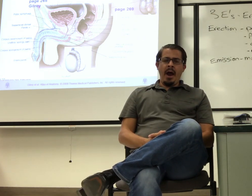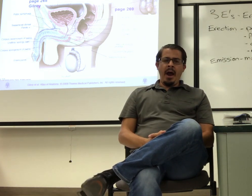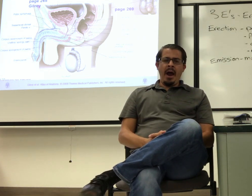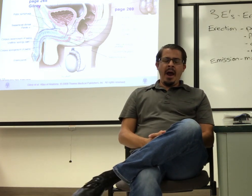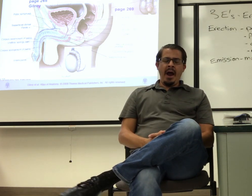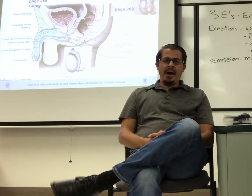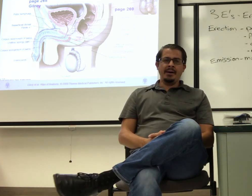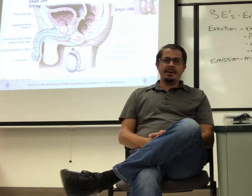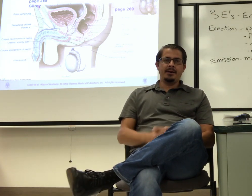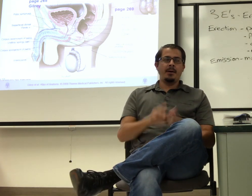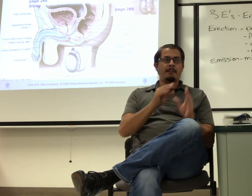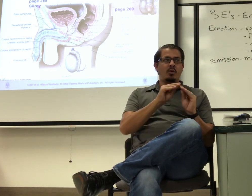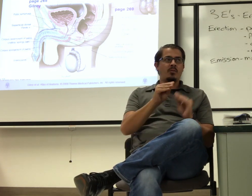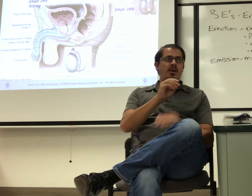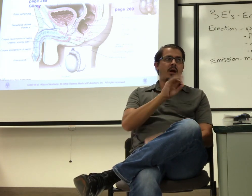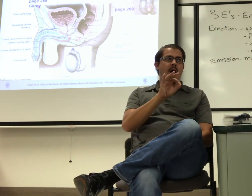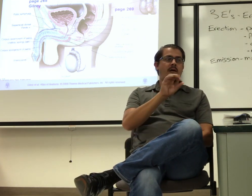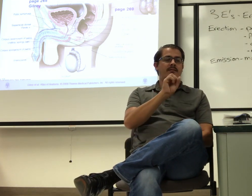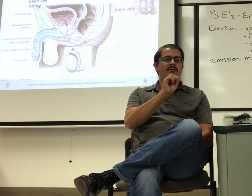Movement of sperm